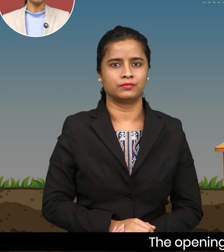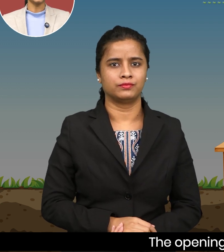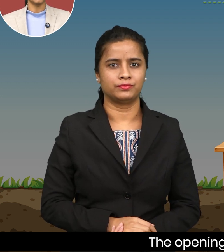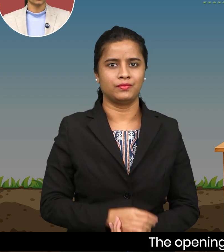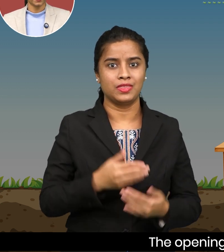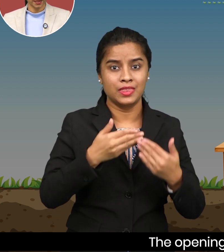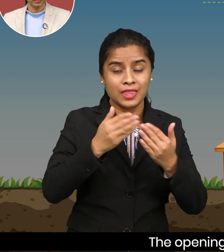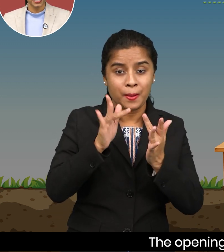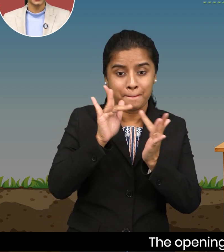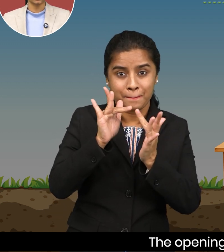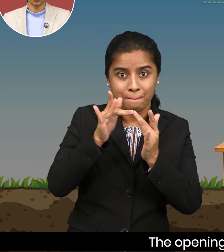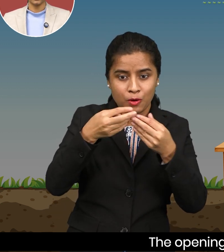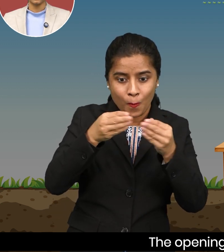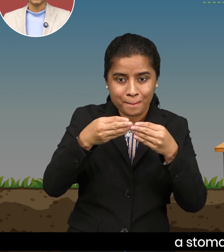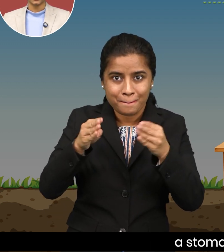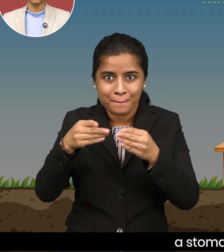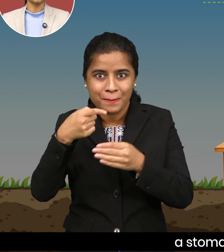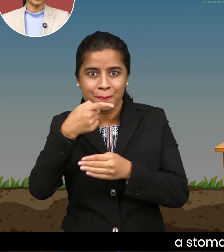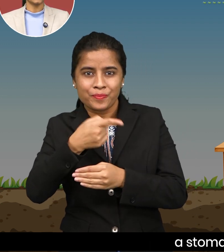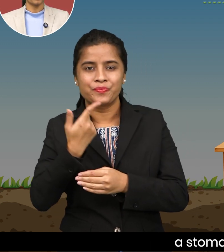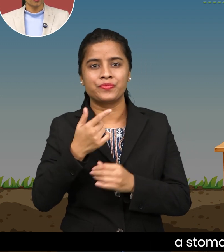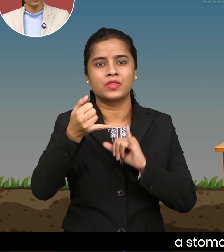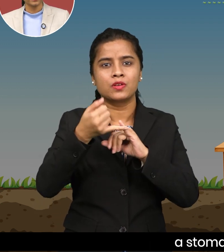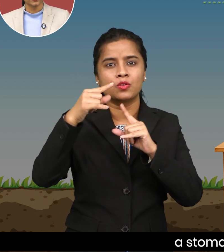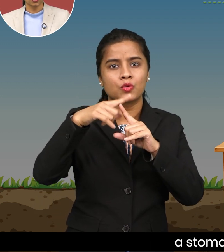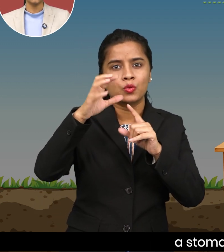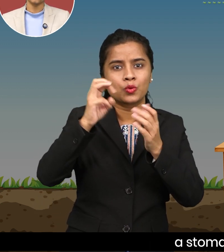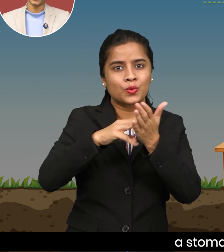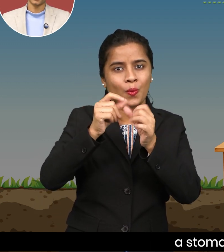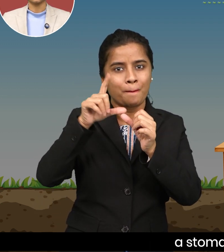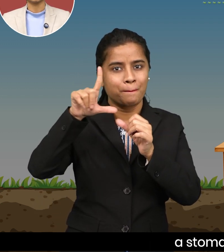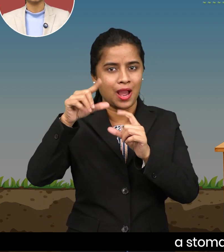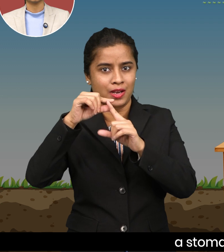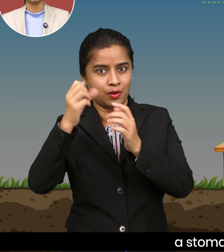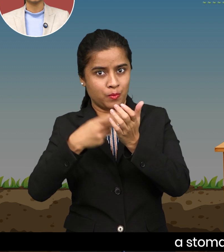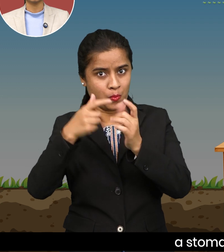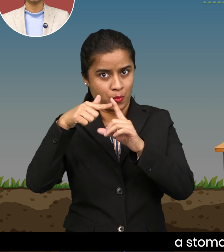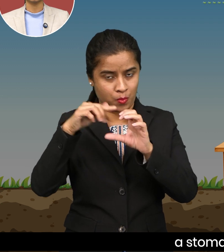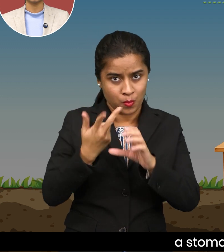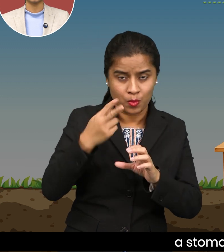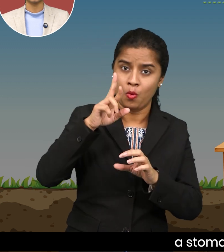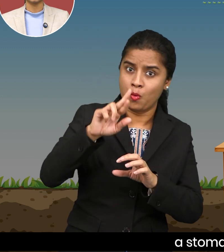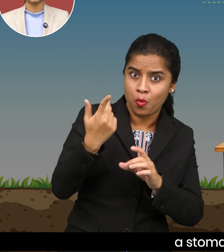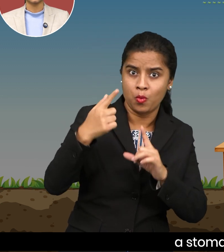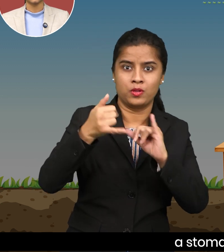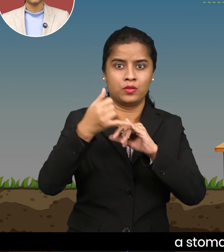The opening between them is called a stomatal pore or stomata.